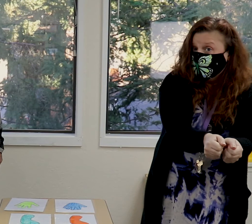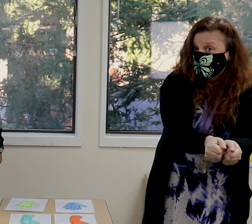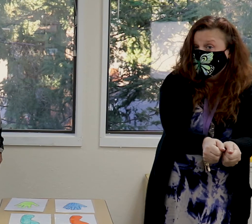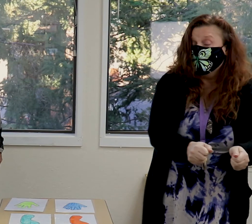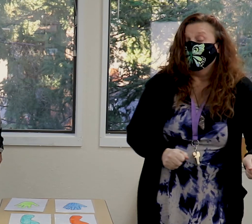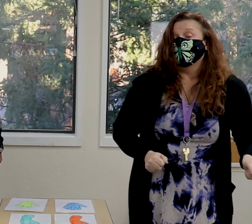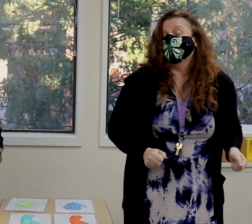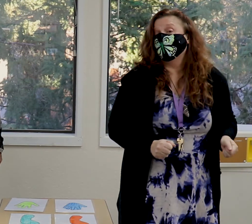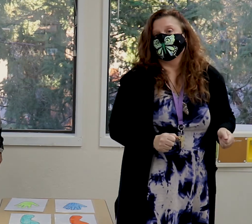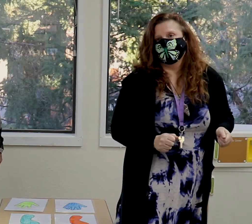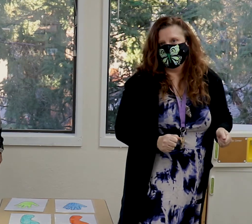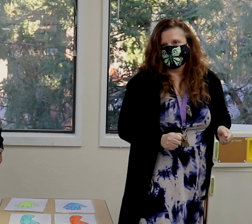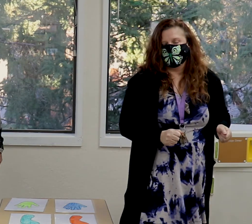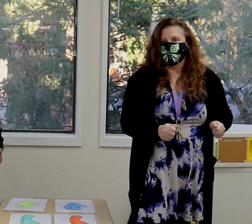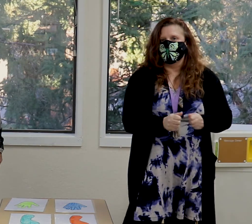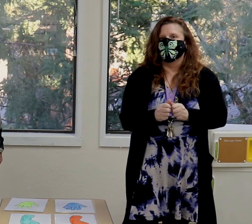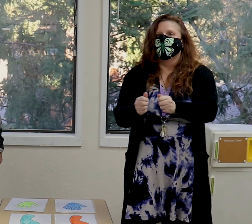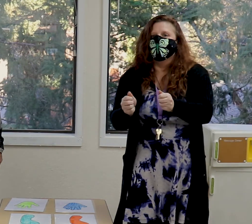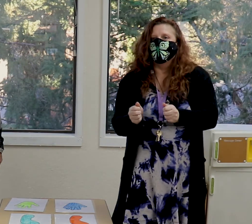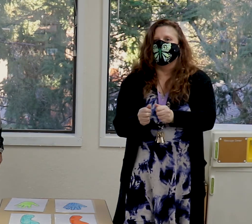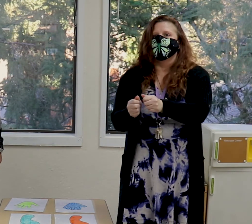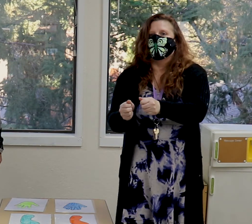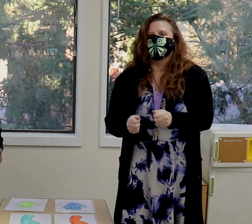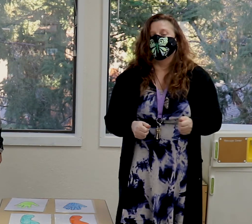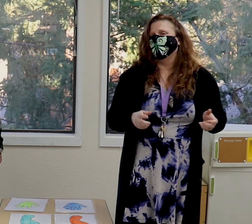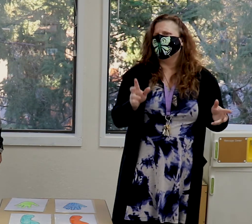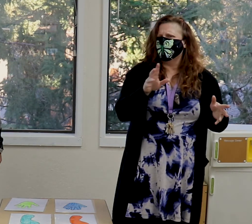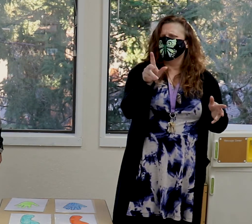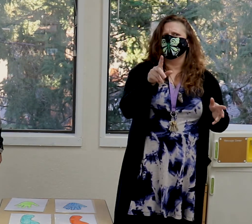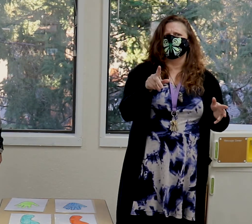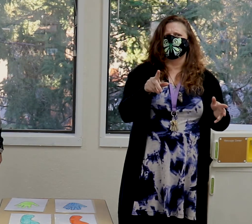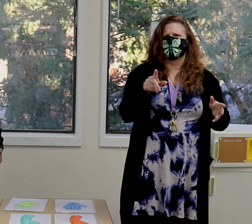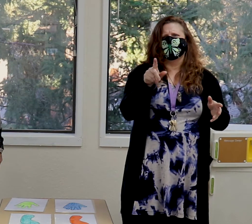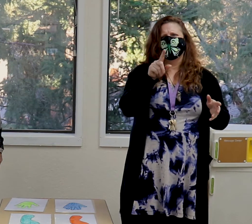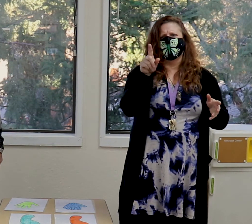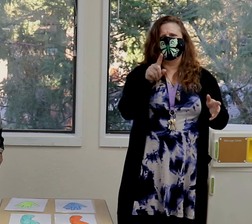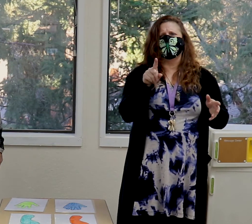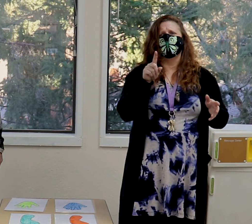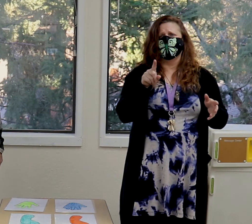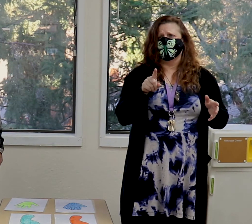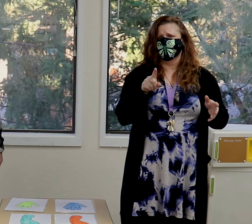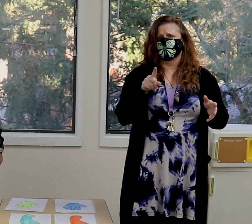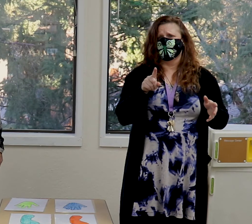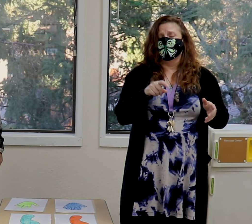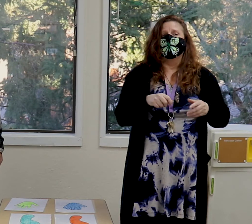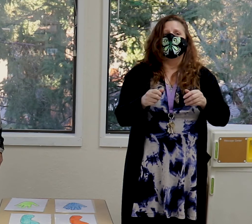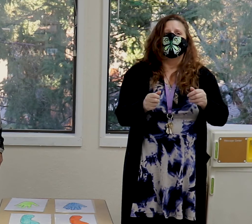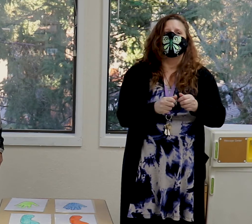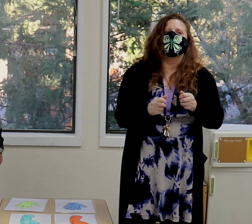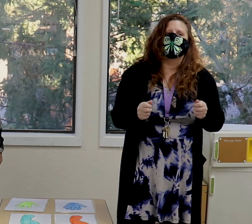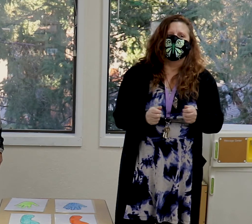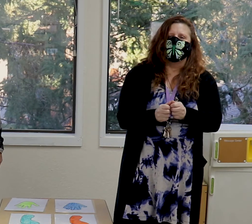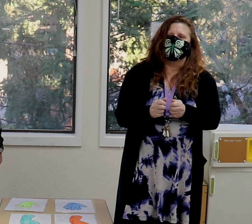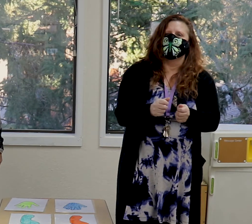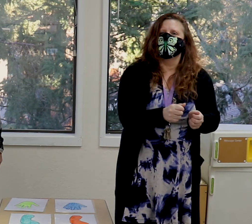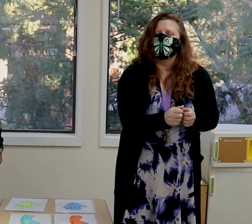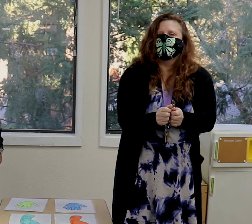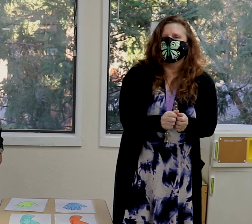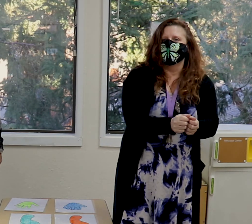it under a minute. So it's a movement, run fast. And you might want to do this outside depending how big your house is. But it's a way to get them